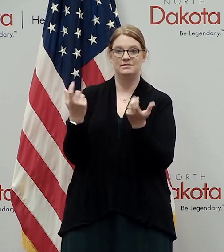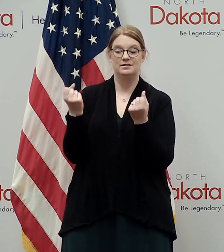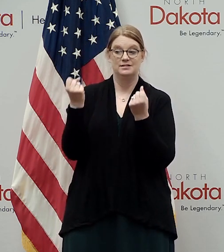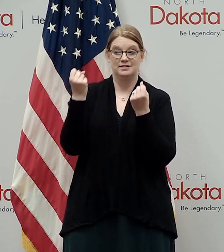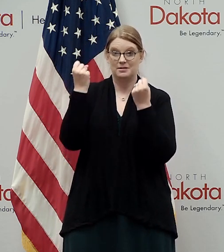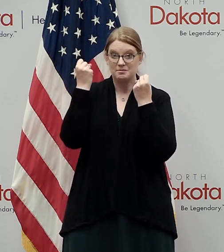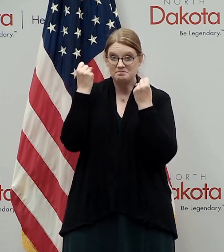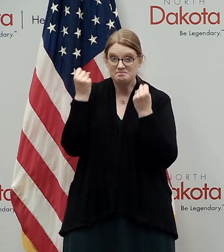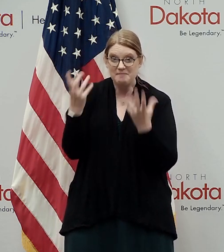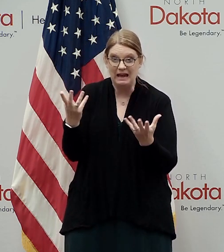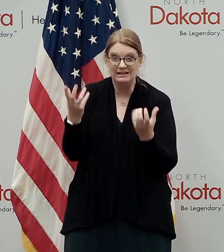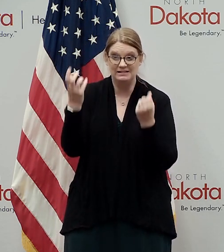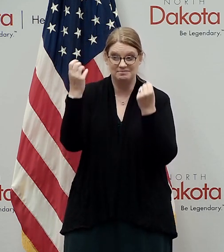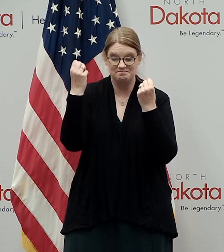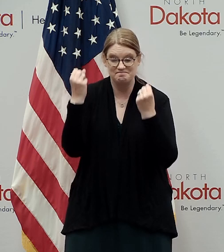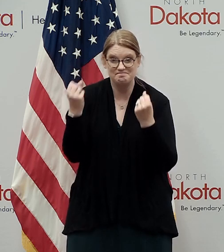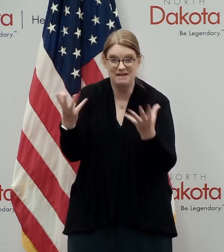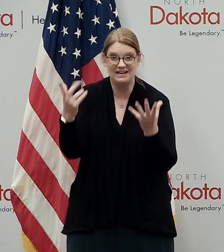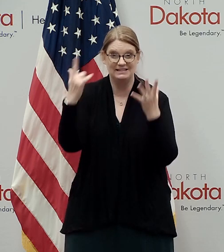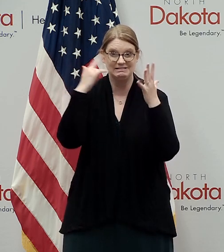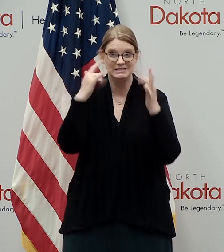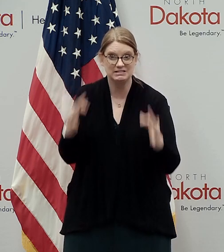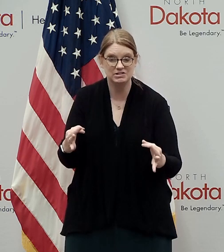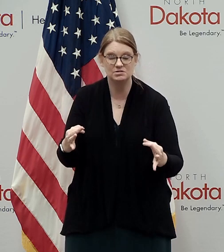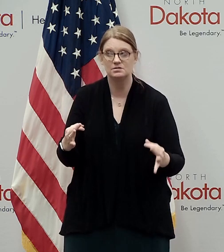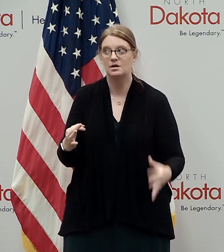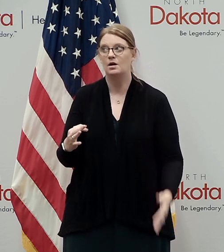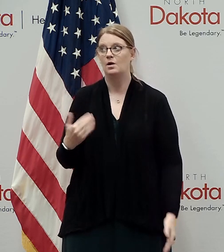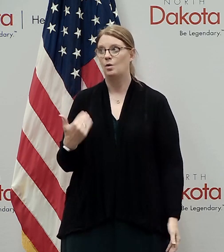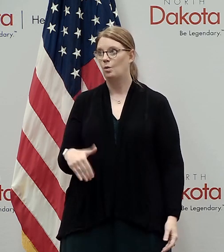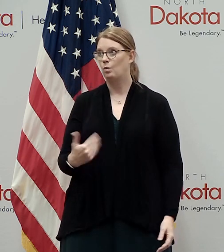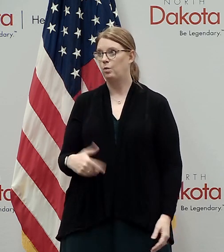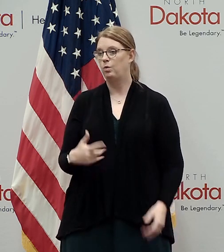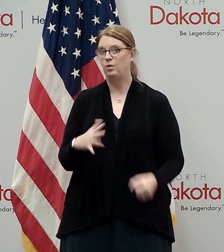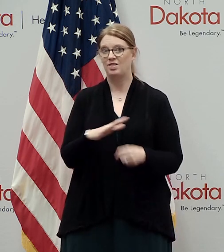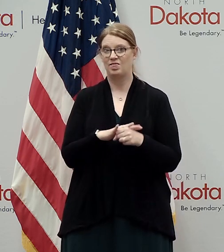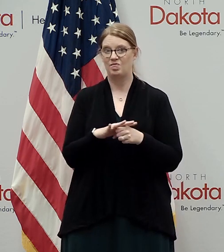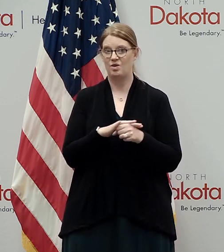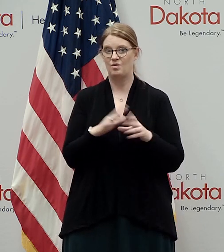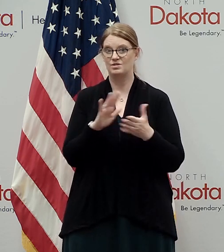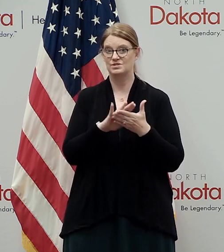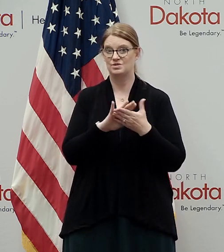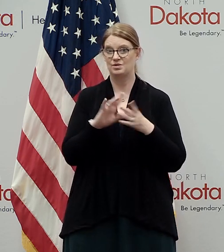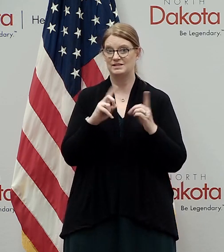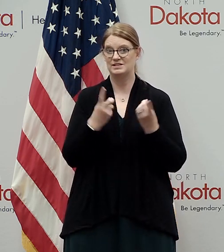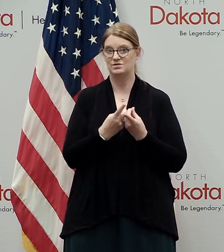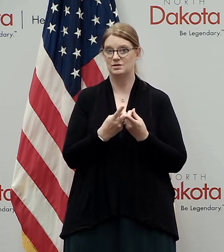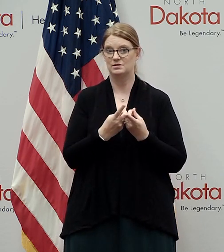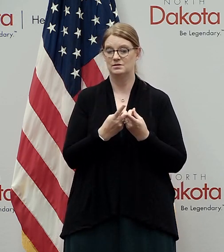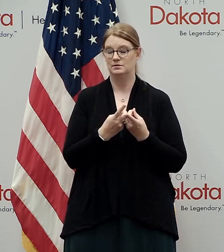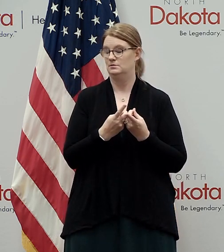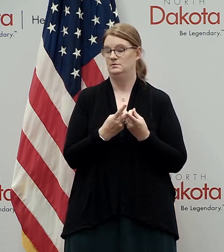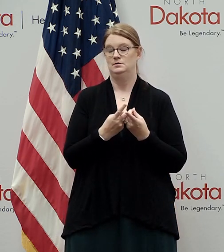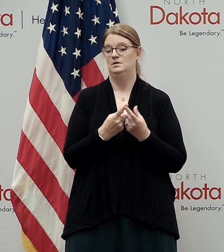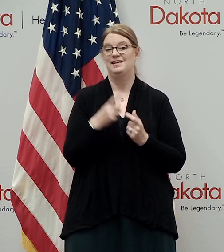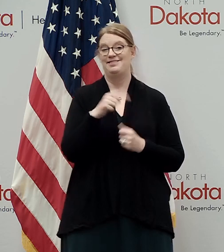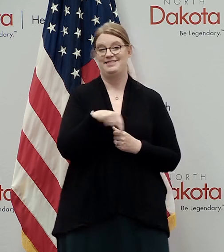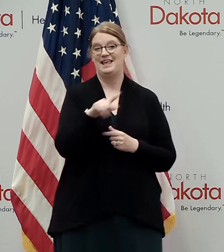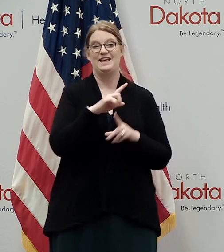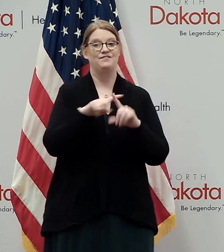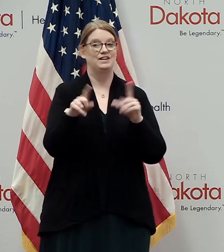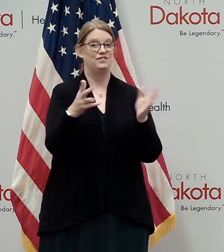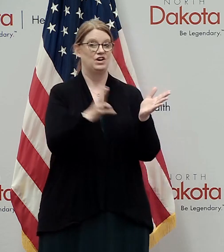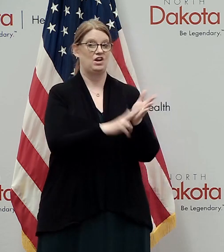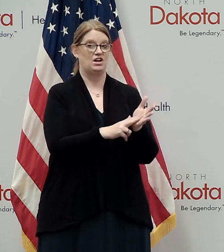and hundreds of decisions that will need to be made by local school districts. Each local school district has different contracts with each of